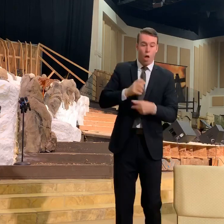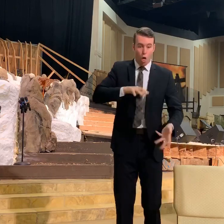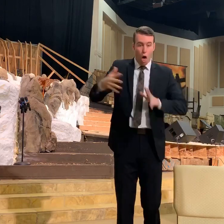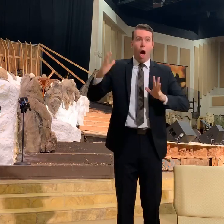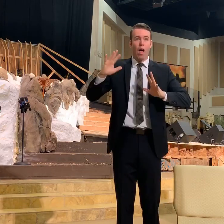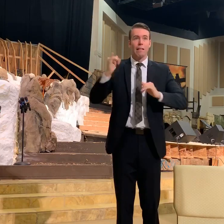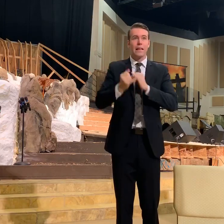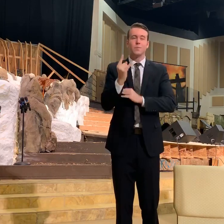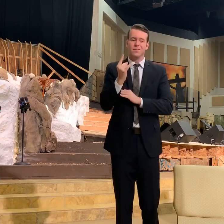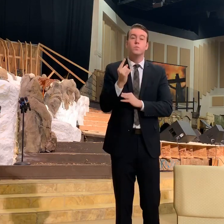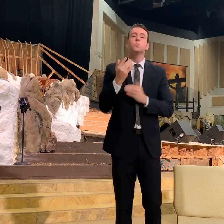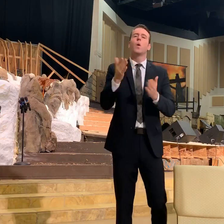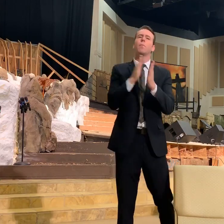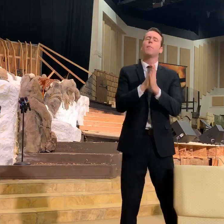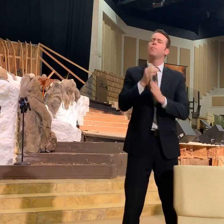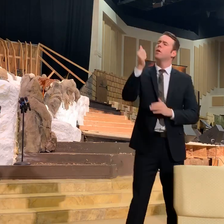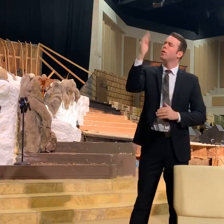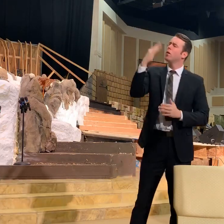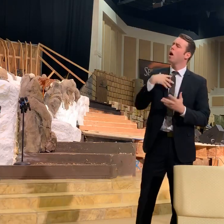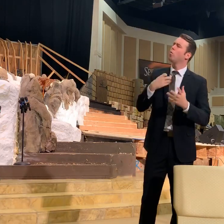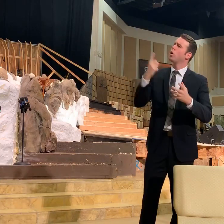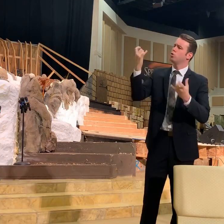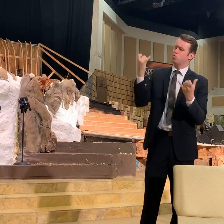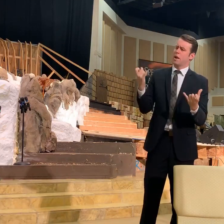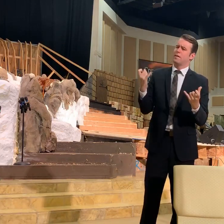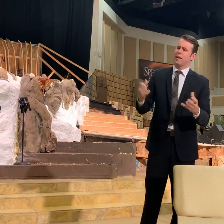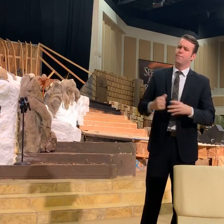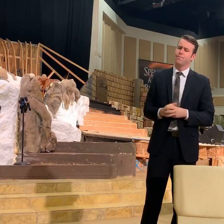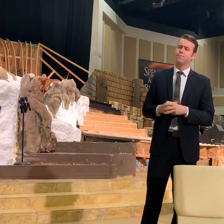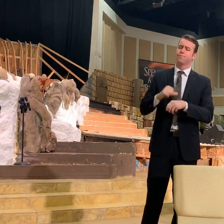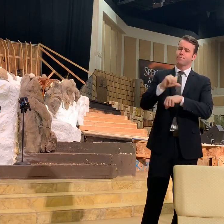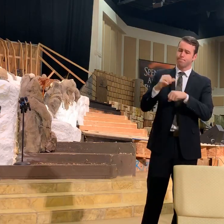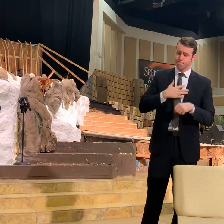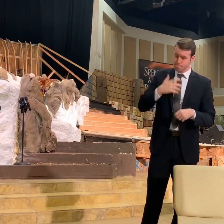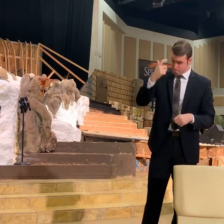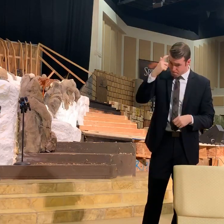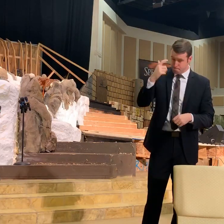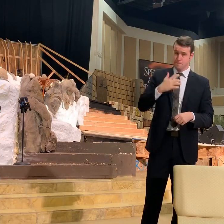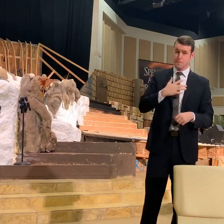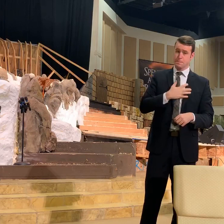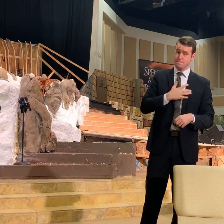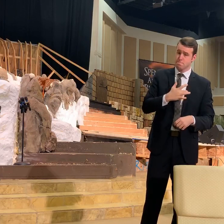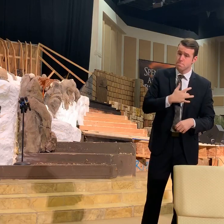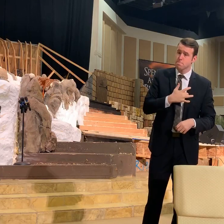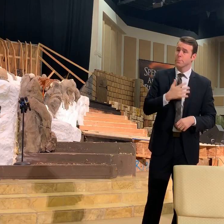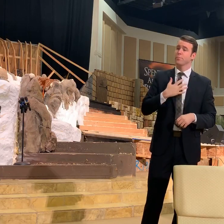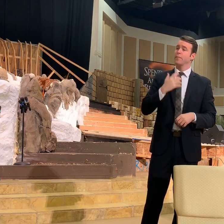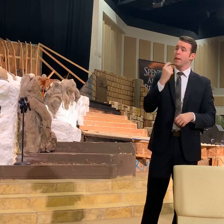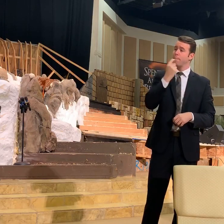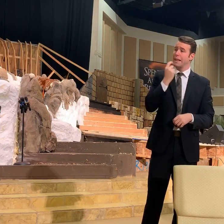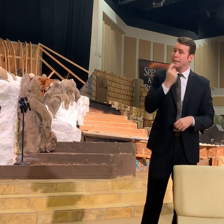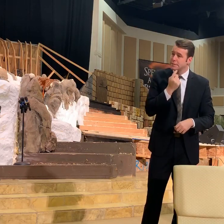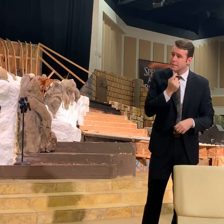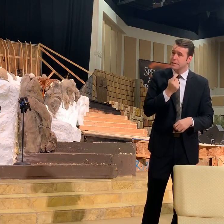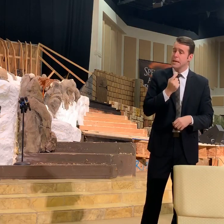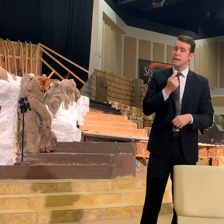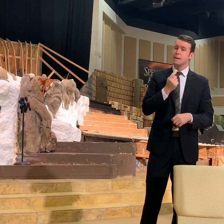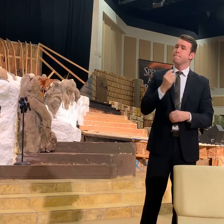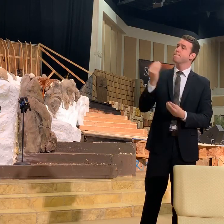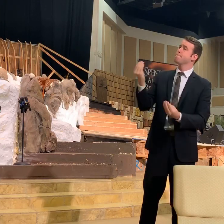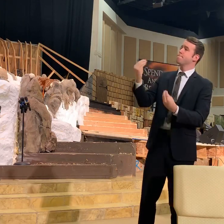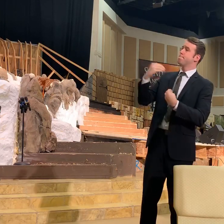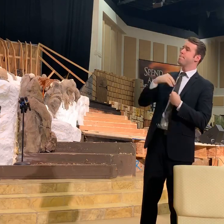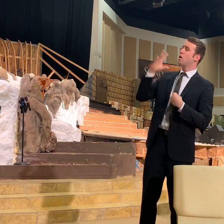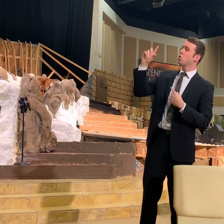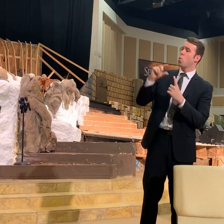head, let's ask the Holy Ghost to help us. God, I want You right now. Anoint my mind, my heart, my lips. God, to impart what Your Word